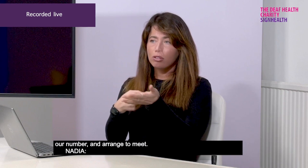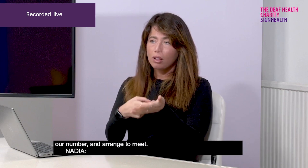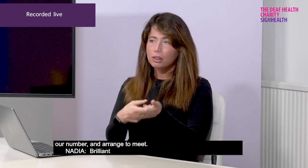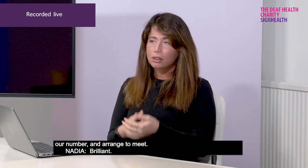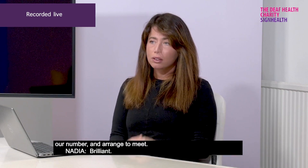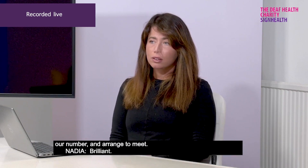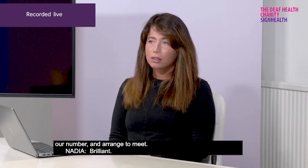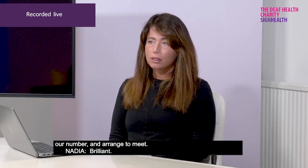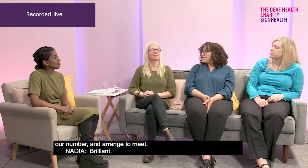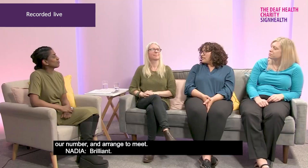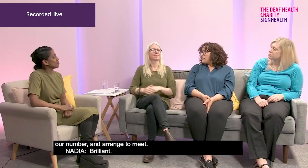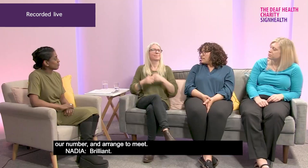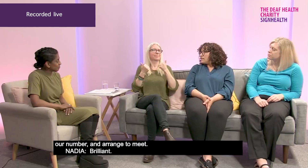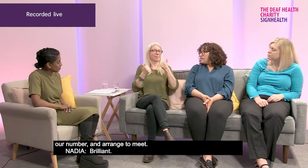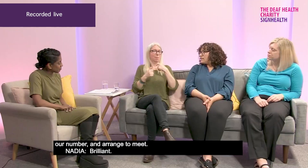Brilliant. Are there more?